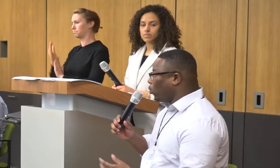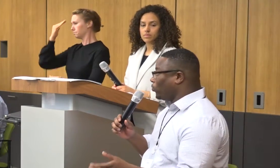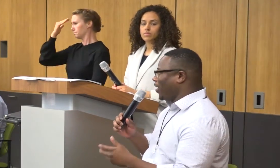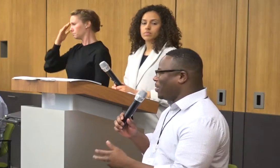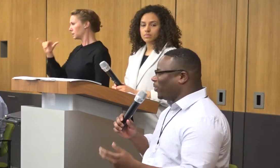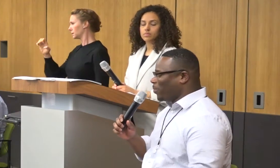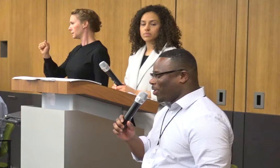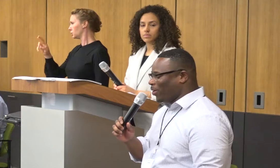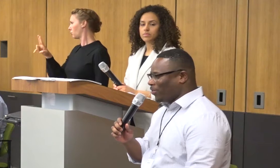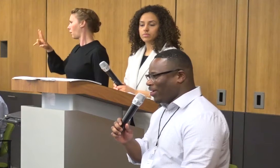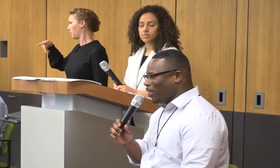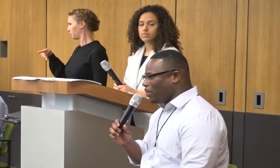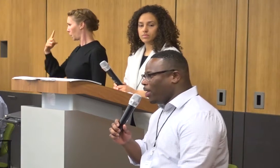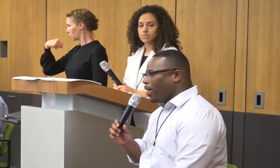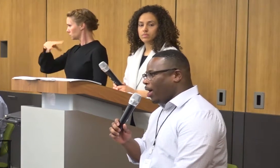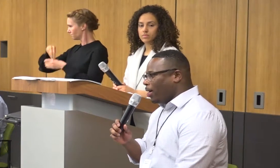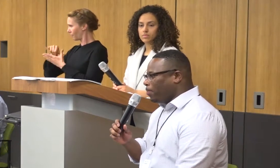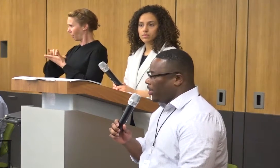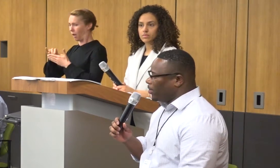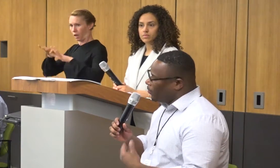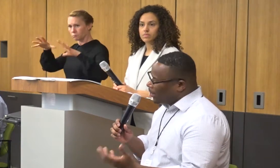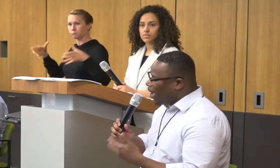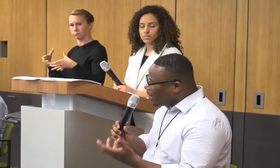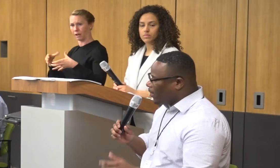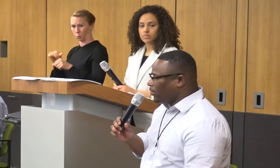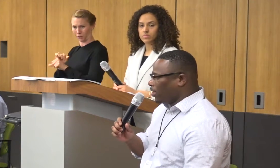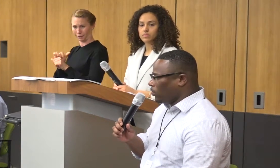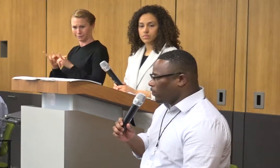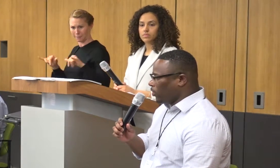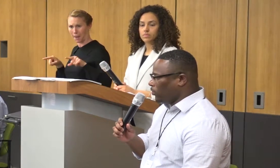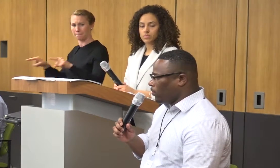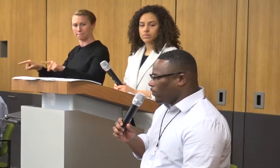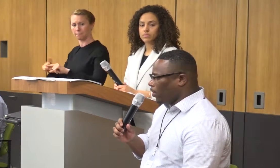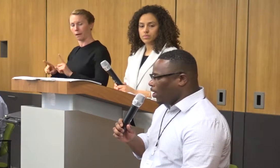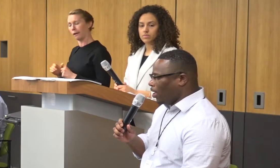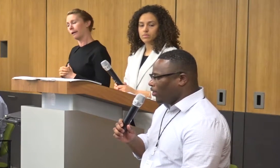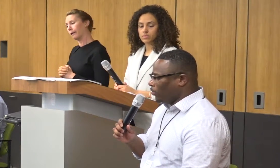and who's in the building working alongside of them. But at a high level, I'd say